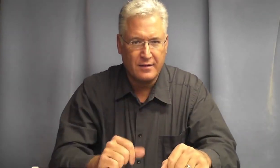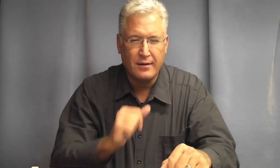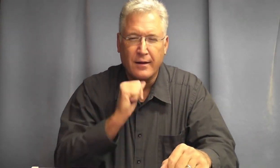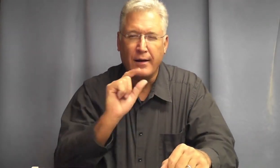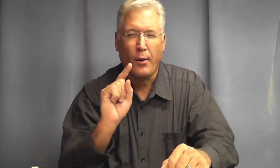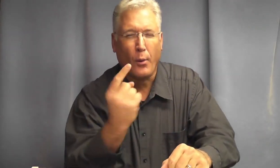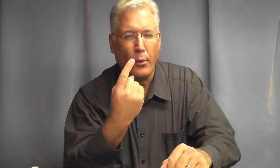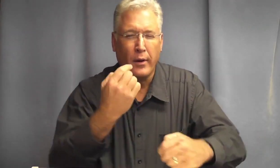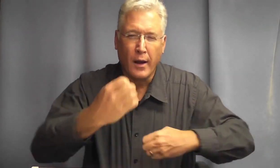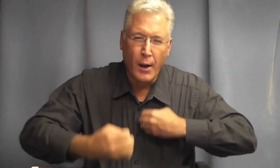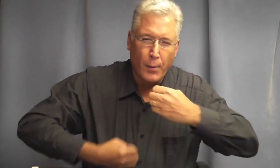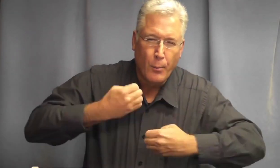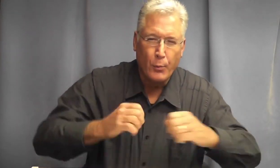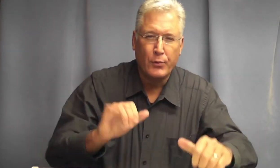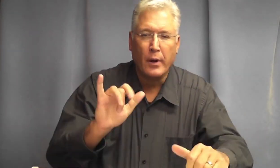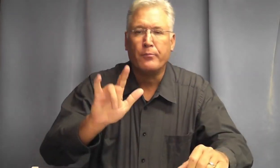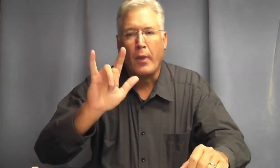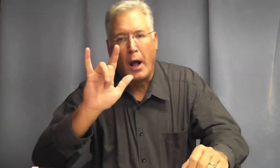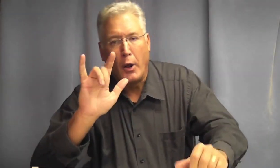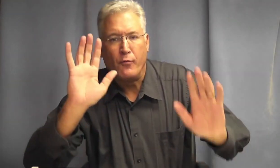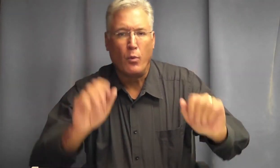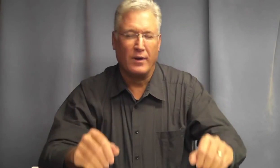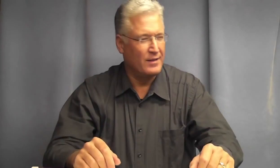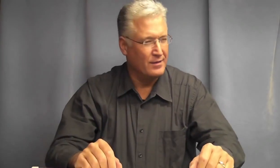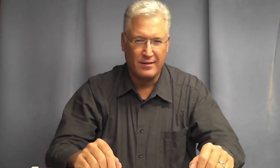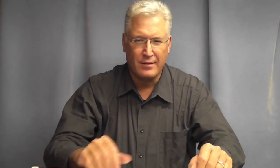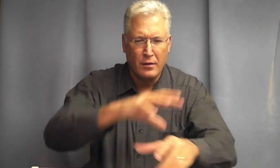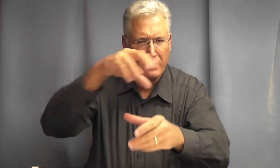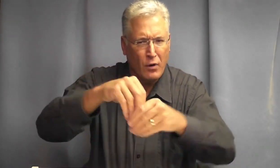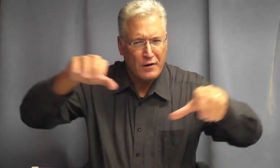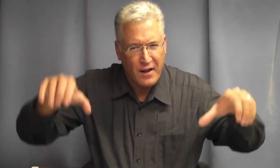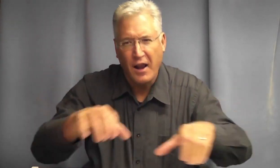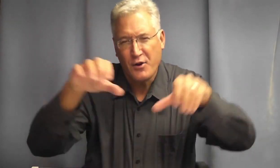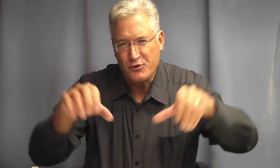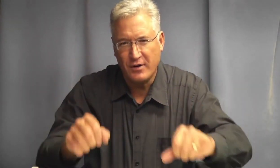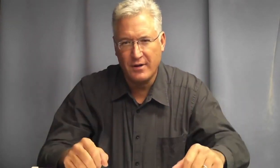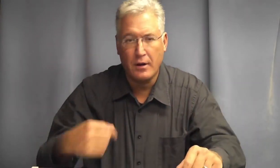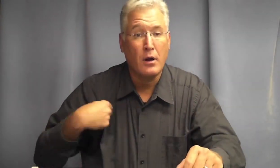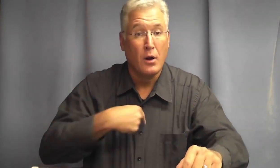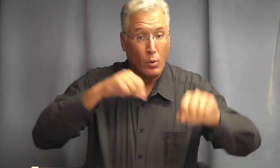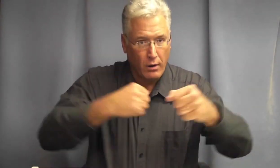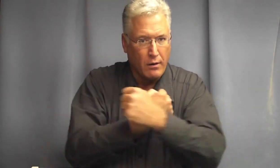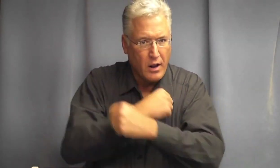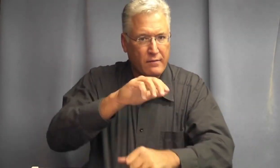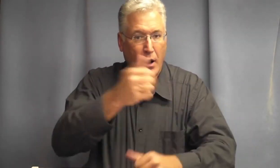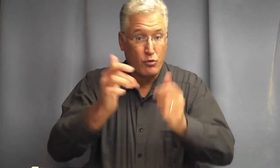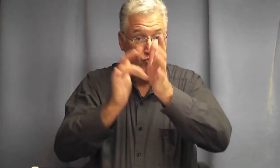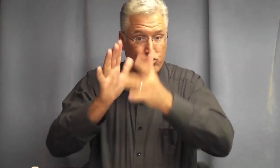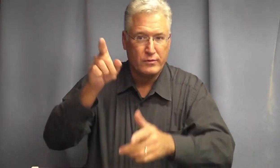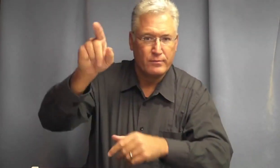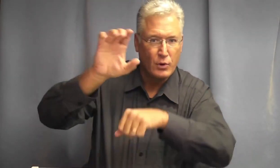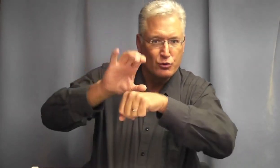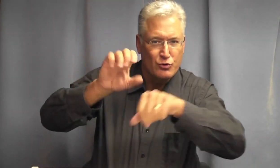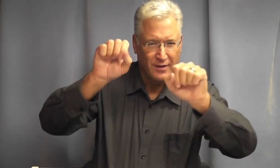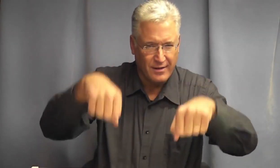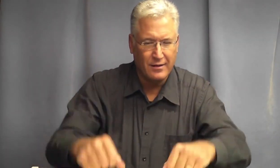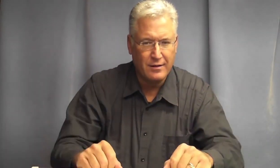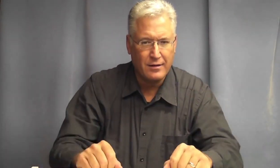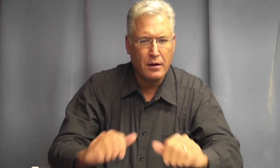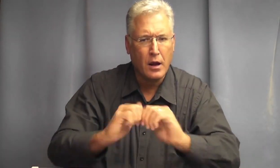is concern, and the second is love. Not, oh, I love you. It's action we're talking about. There's action